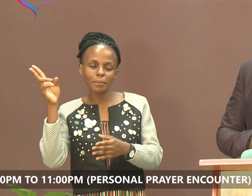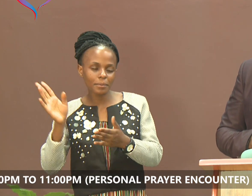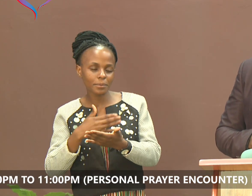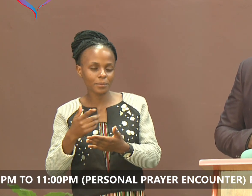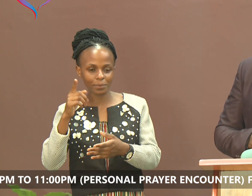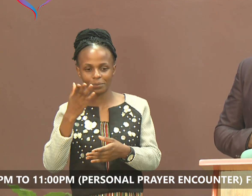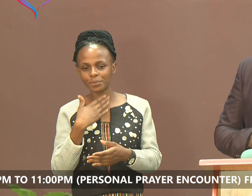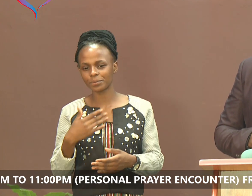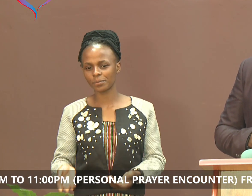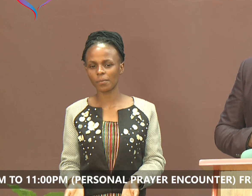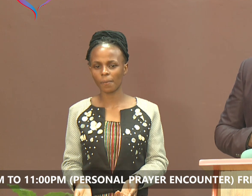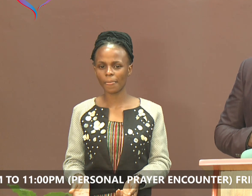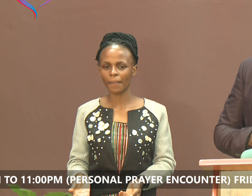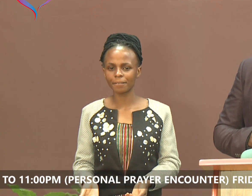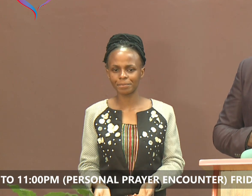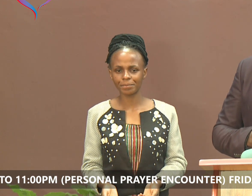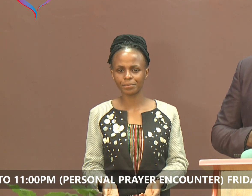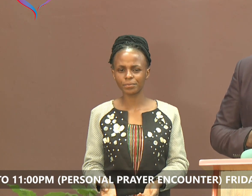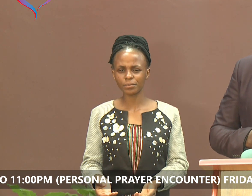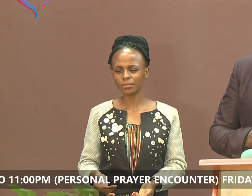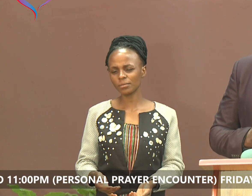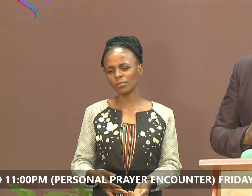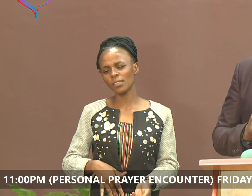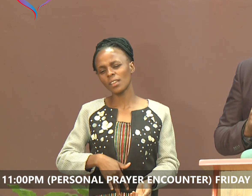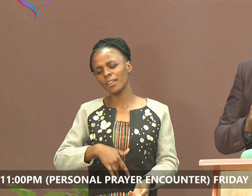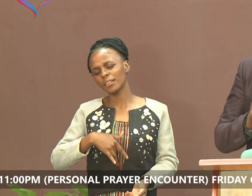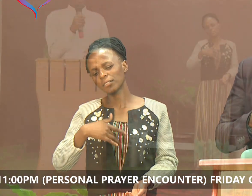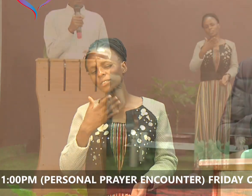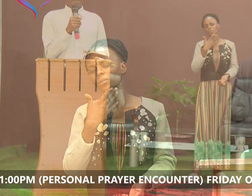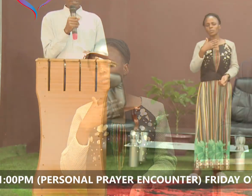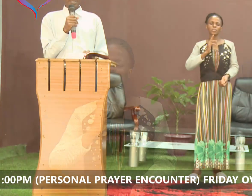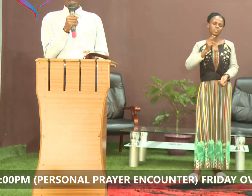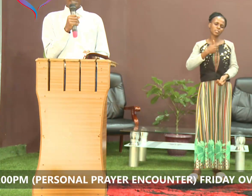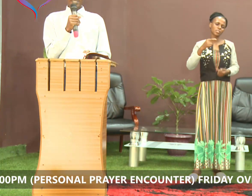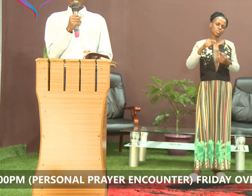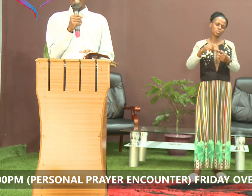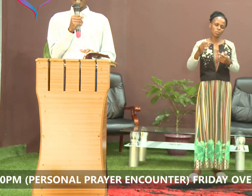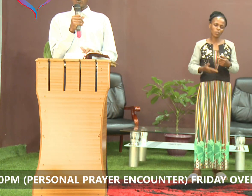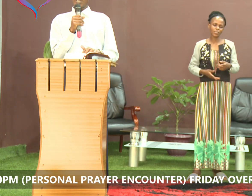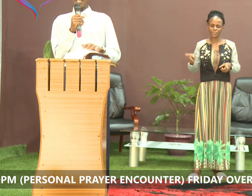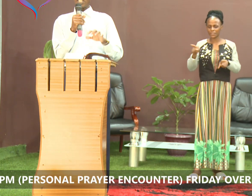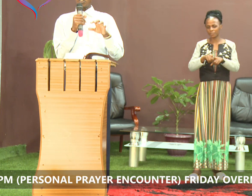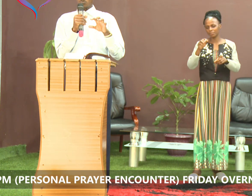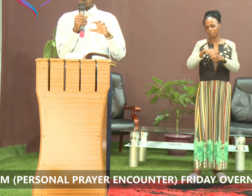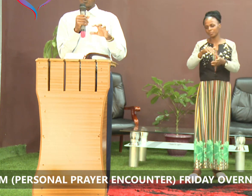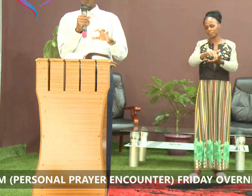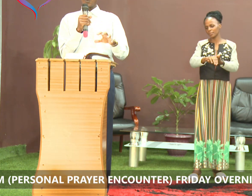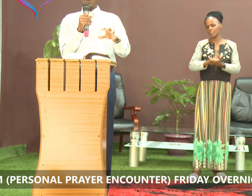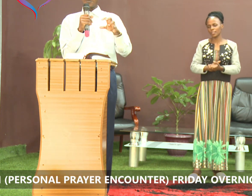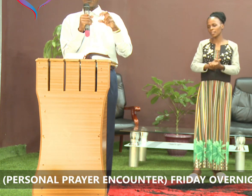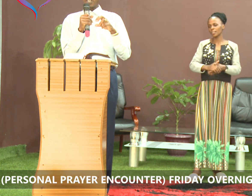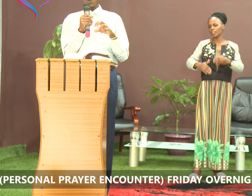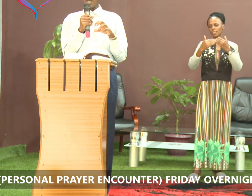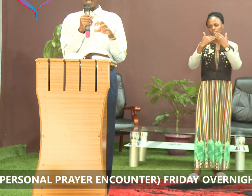okuwuliriza n'osiima. How I wish we can have that in our marriages, appreciative listening. Singa tubeera n'ekyo mu